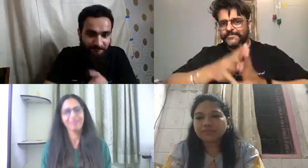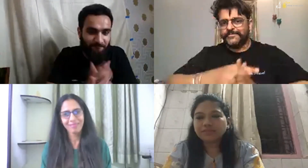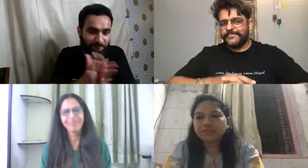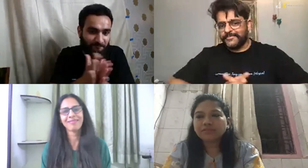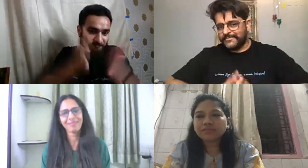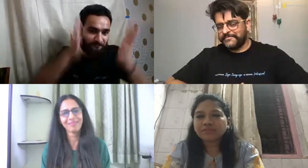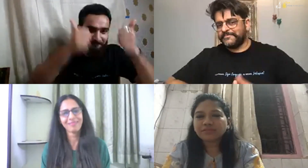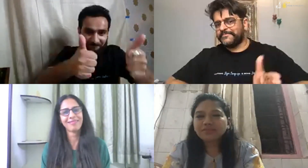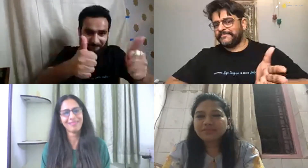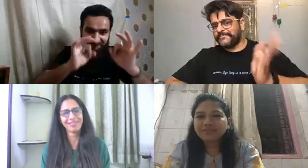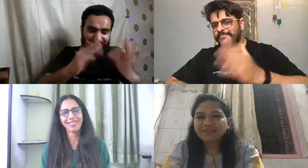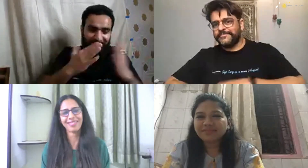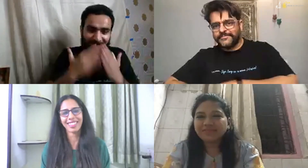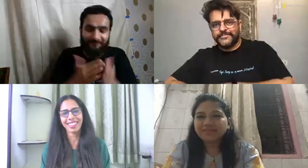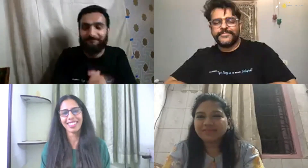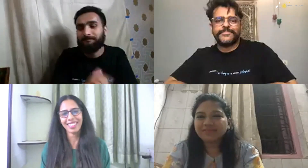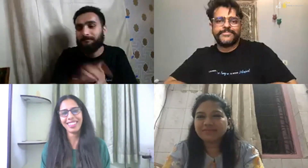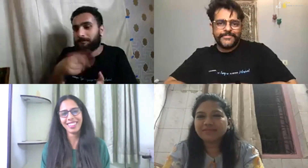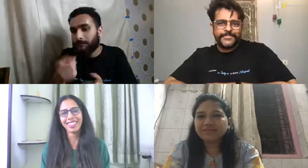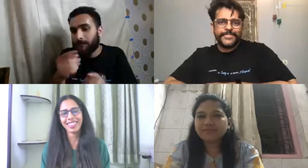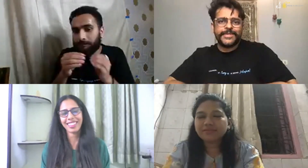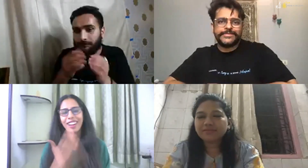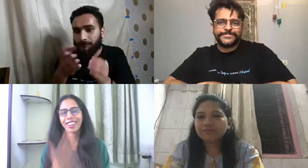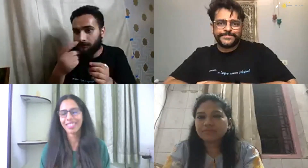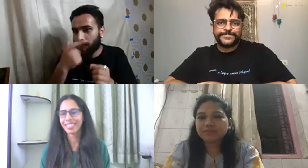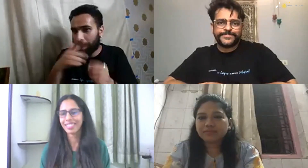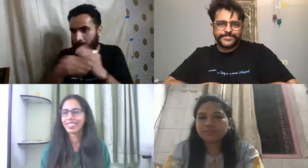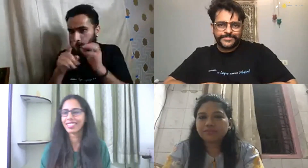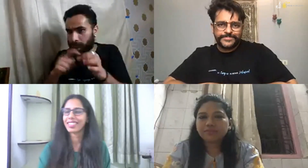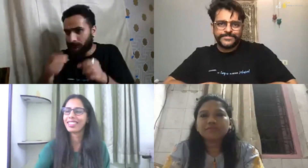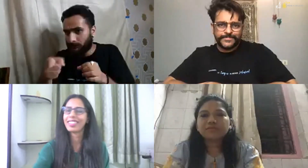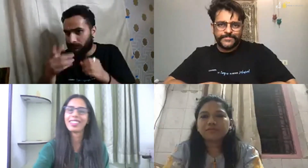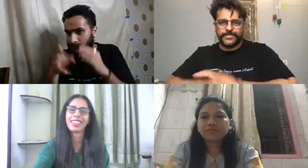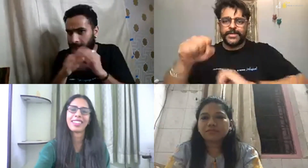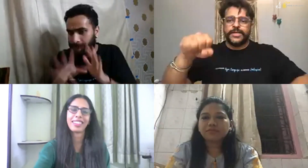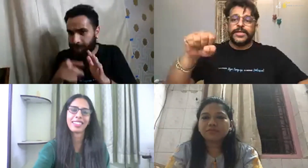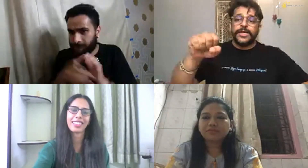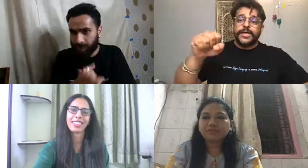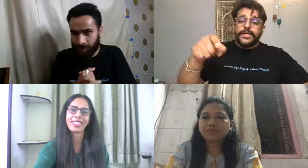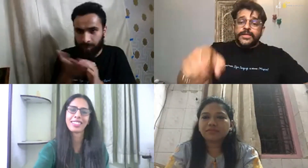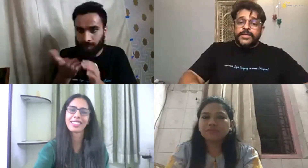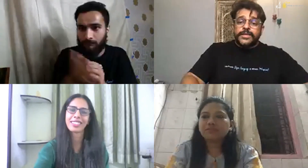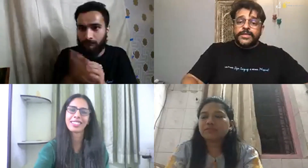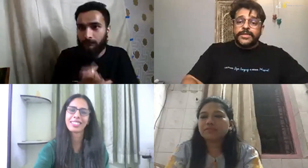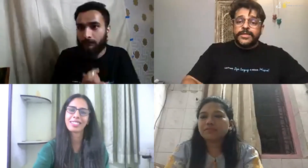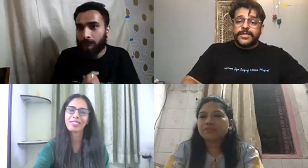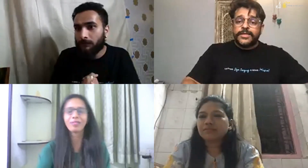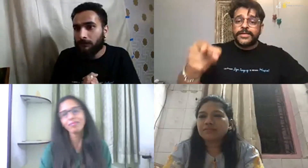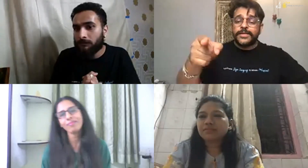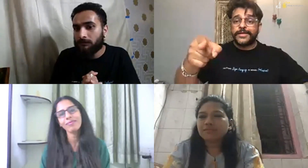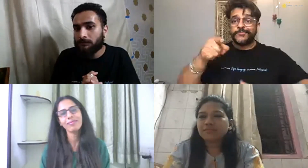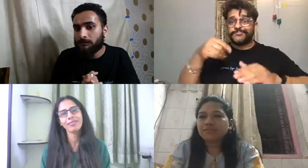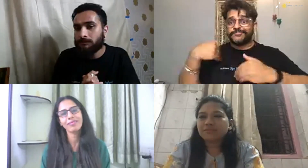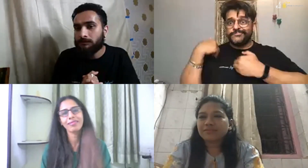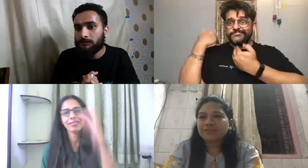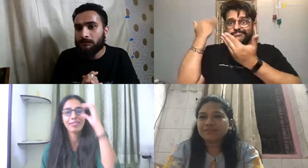and have any complaints. That's great. That's great. Thank you so much. Moving on to Bhavna. Dr. Alam, Any questions